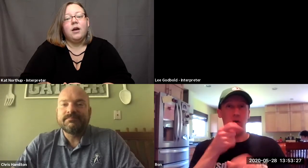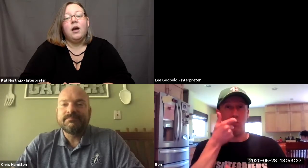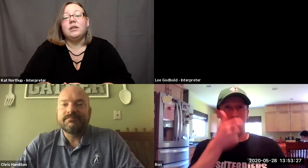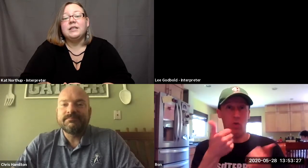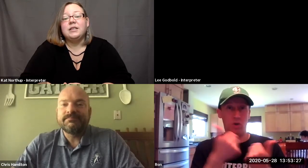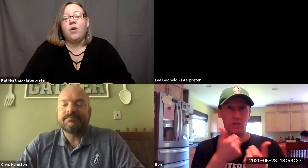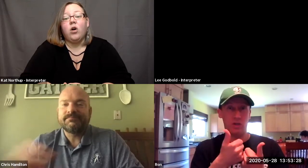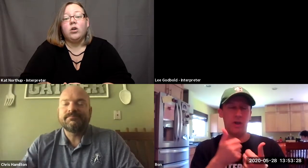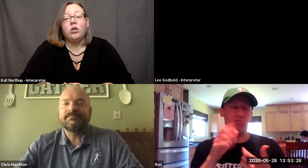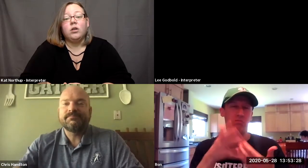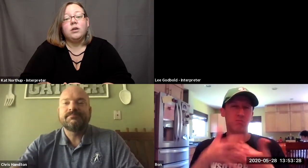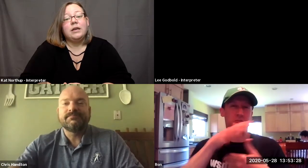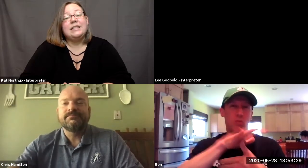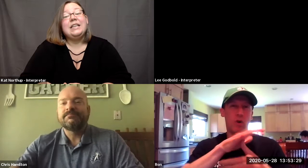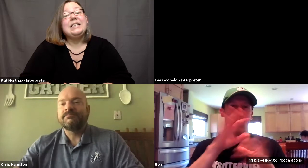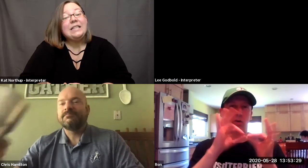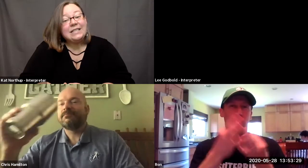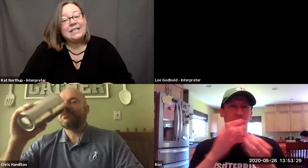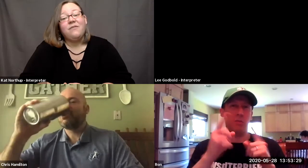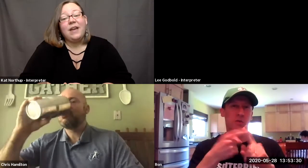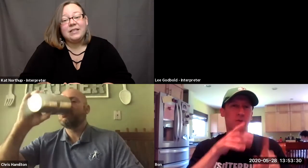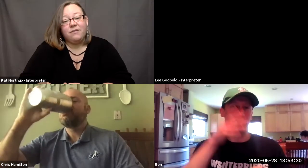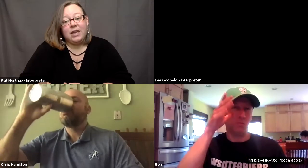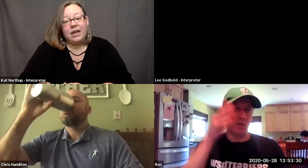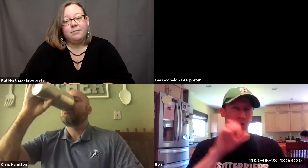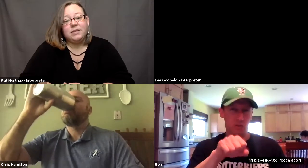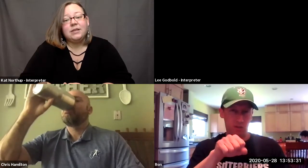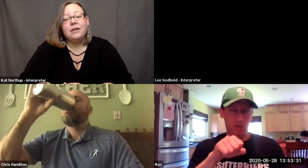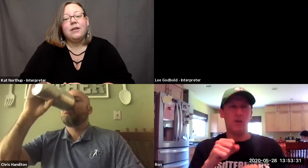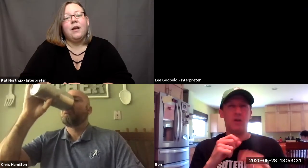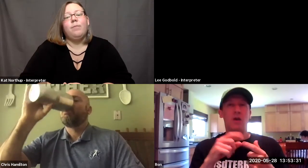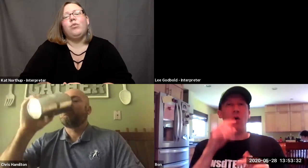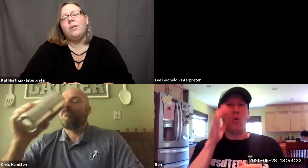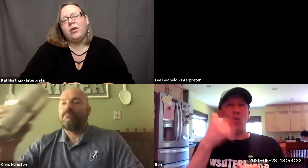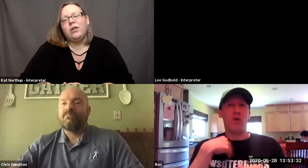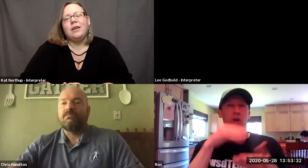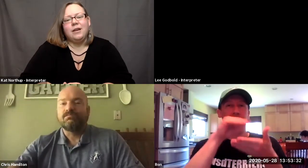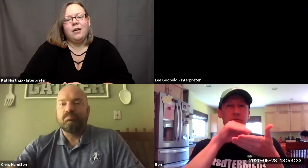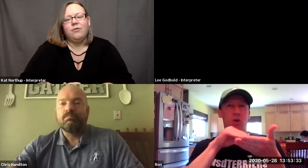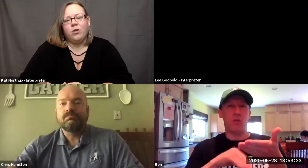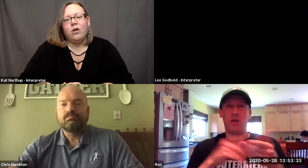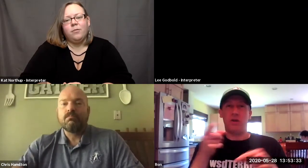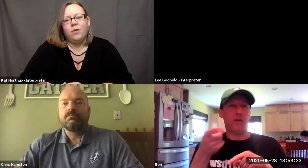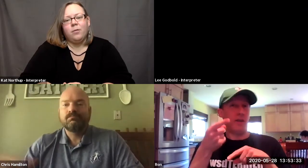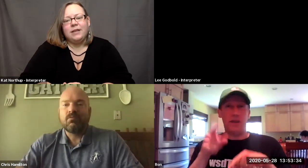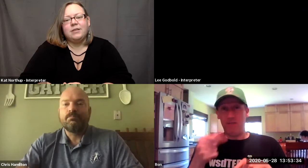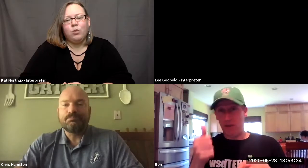a list of all attendees and fans of the games. Primarily for our main sports,